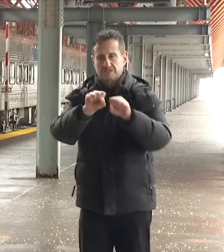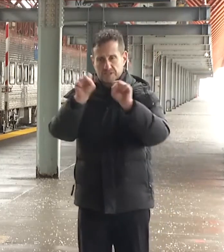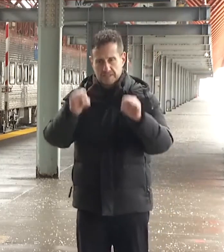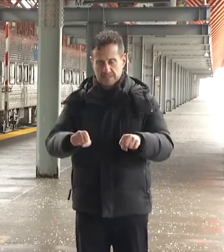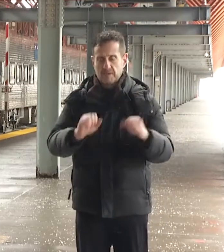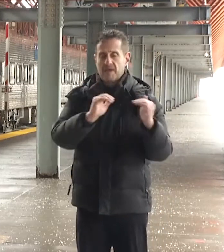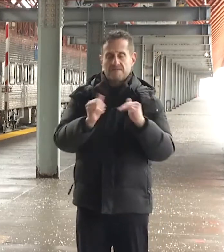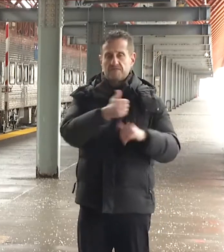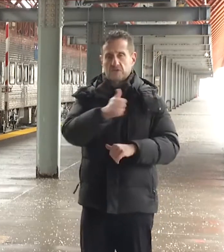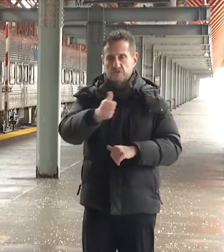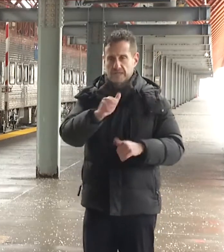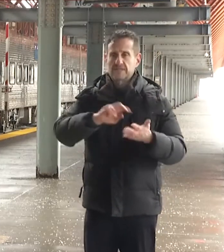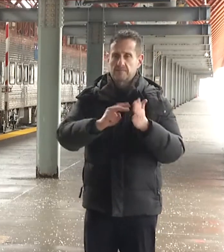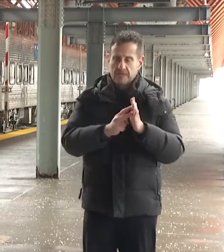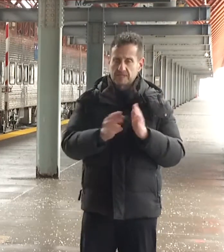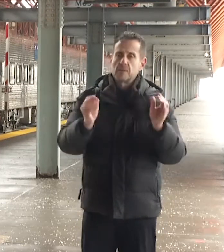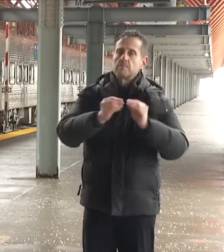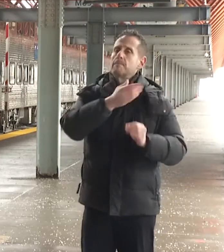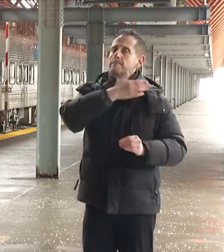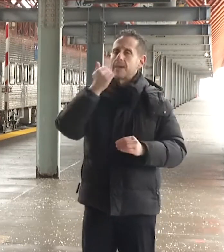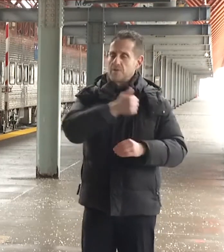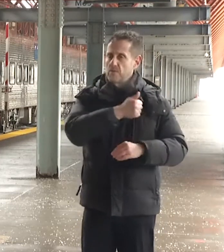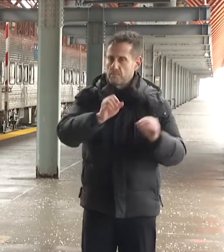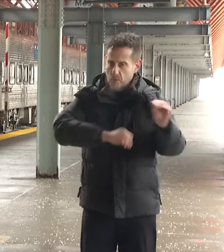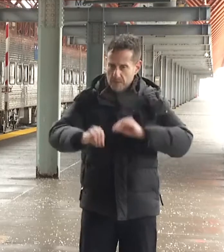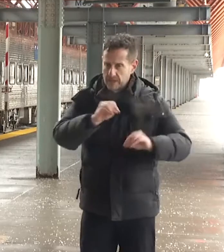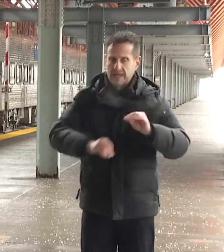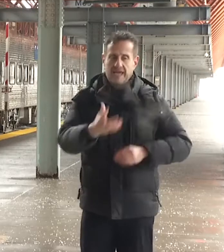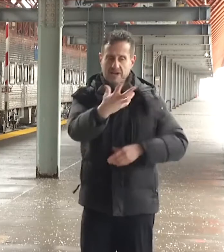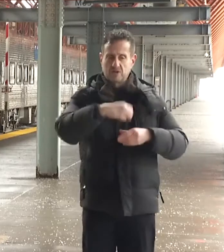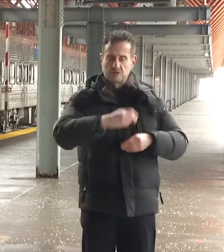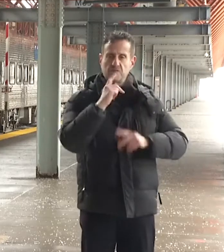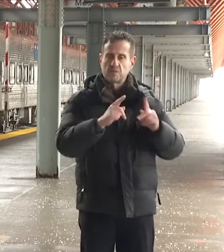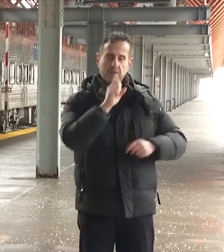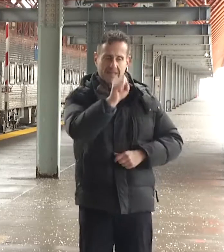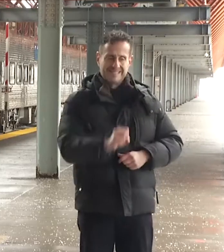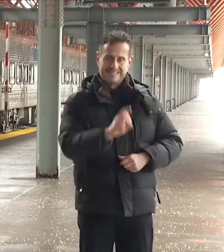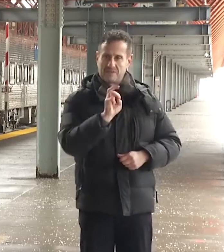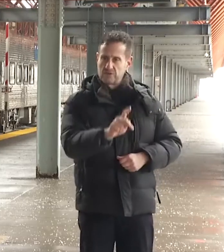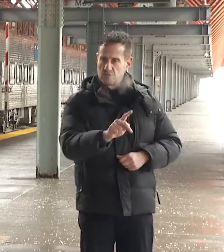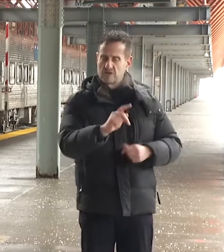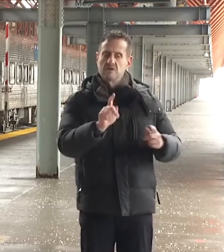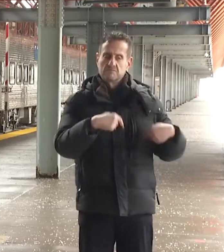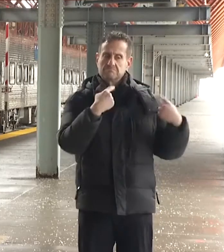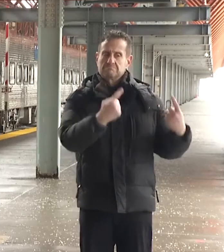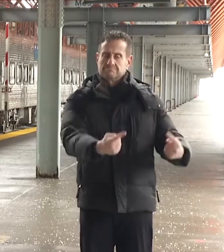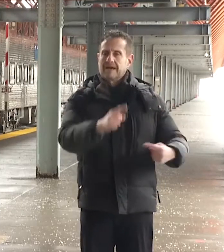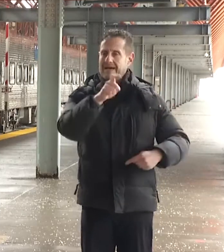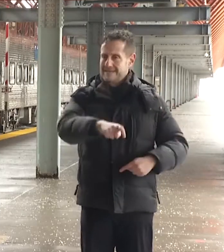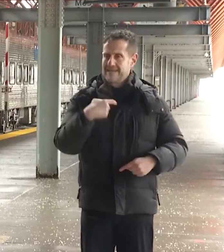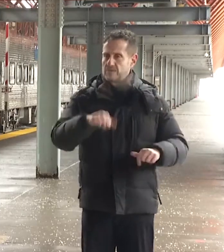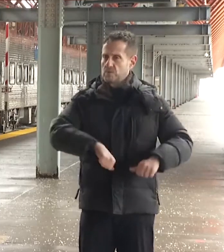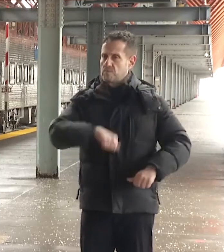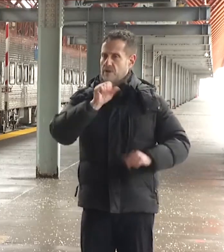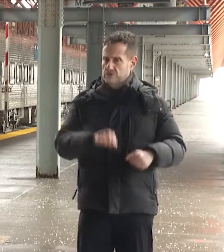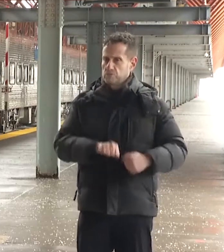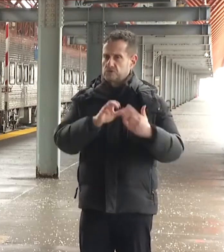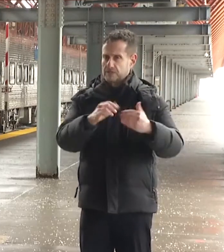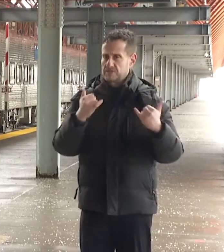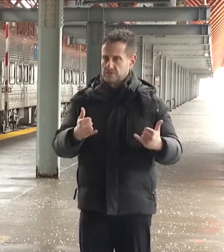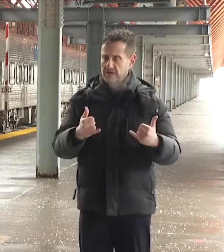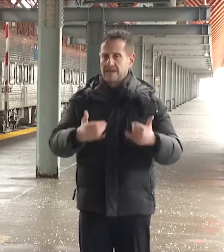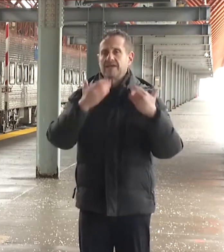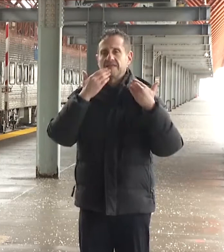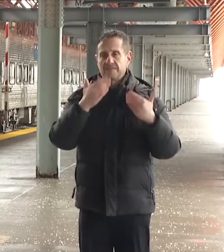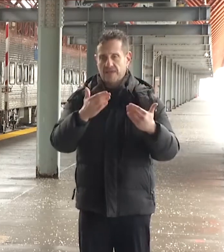create increased mobility and inclusion for the residents in South Cook, a longstanding need that we are proud to address and meet today.